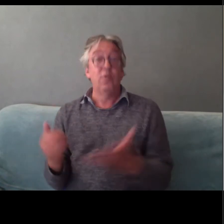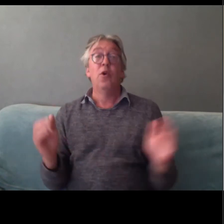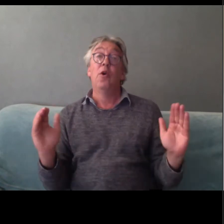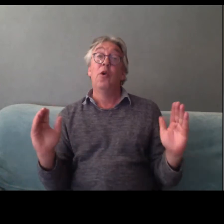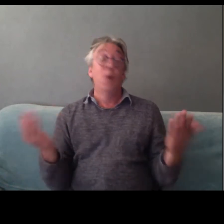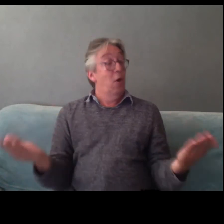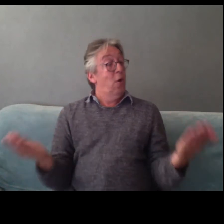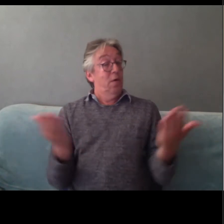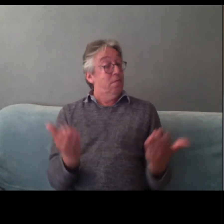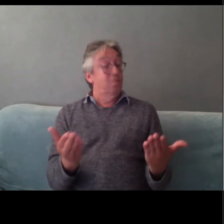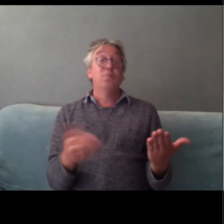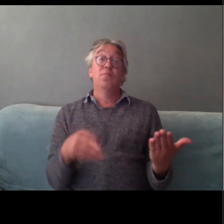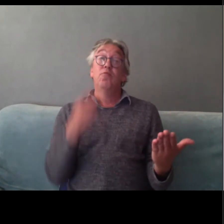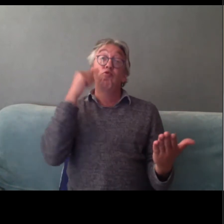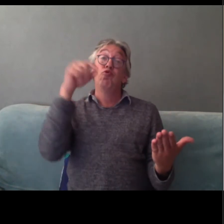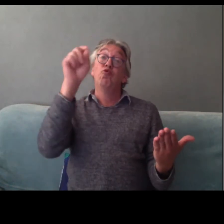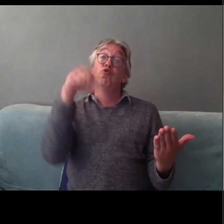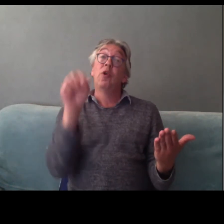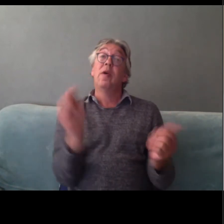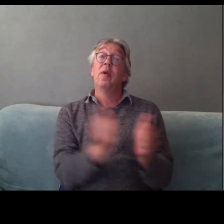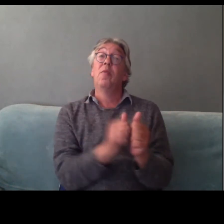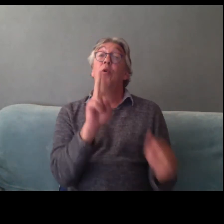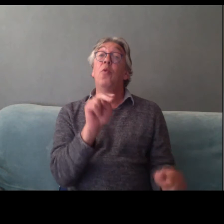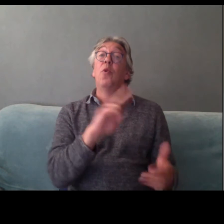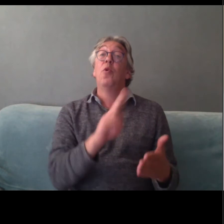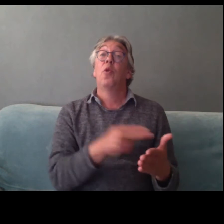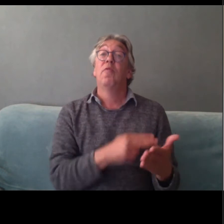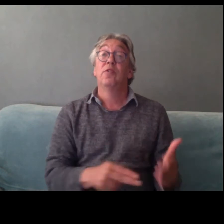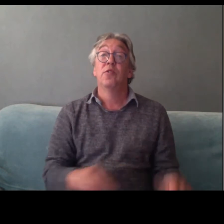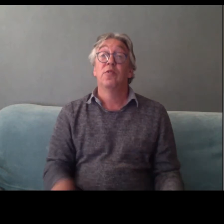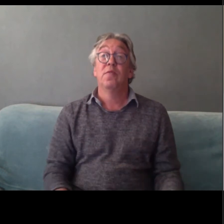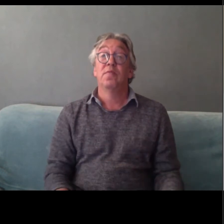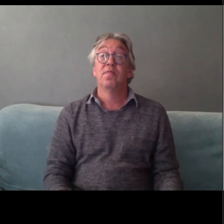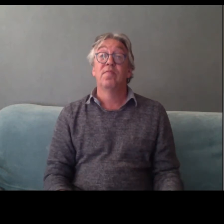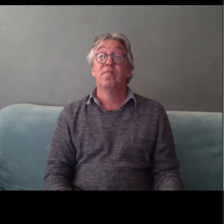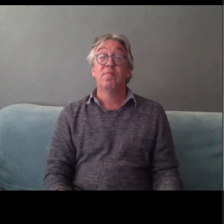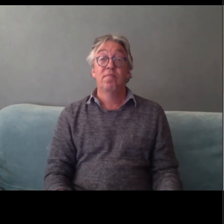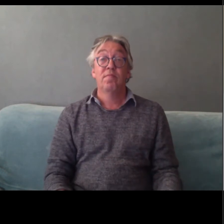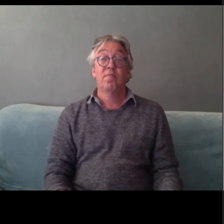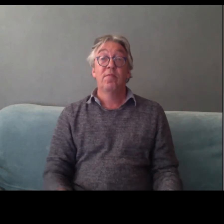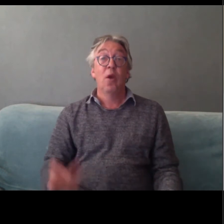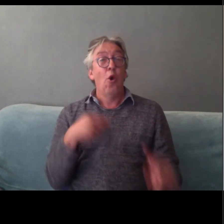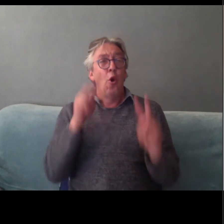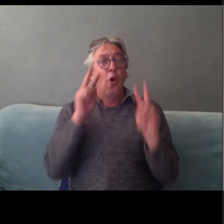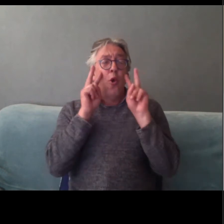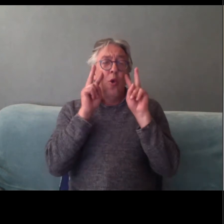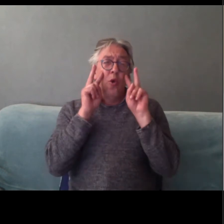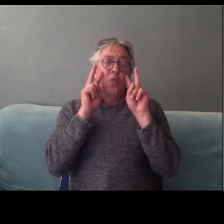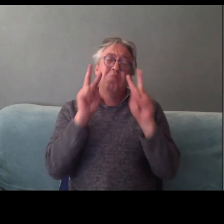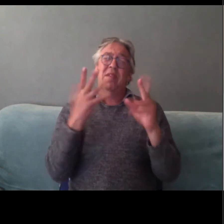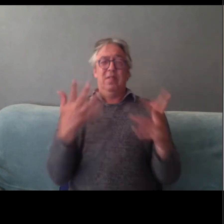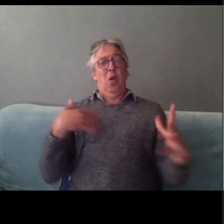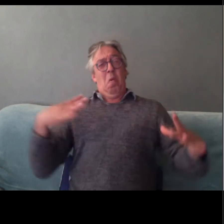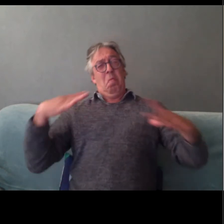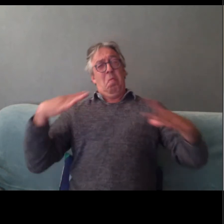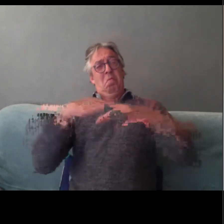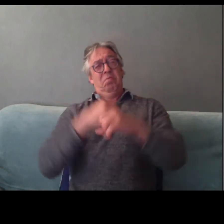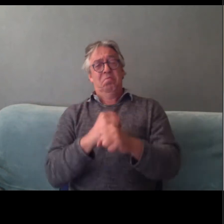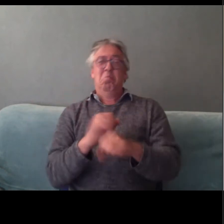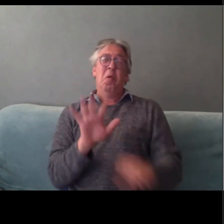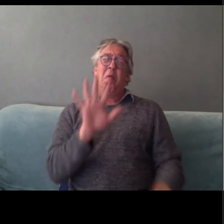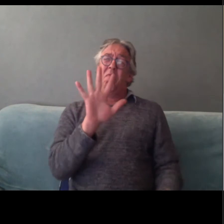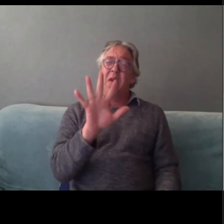there are at least 5 or 6 different broad approaches to assessment that are used in states.